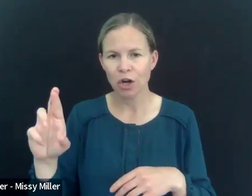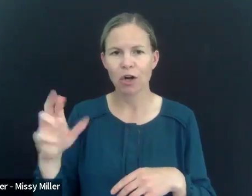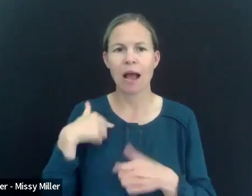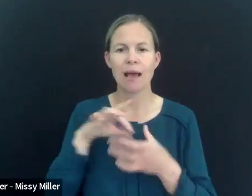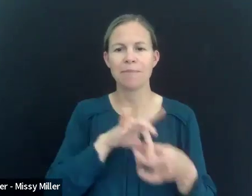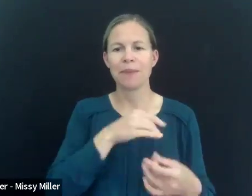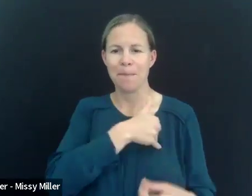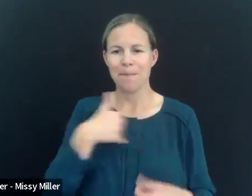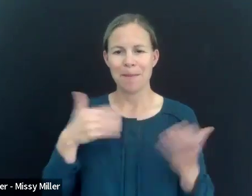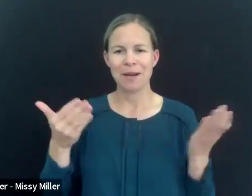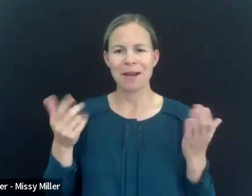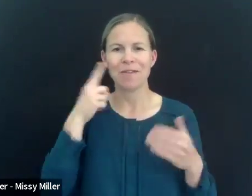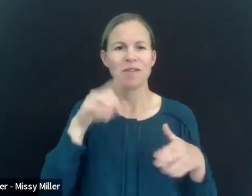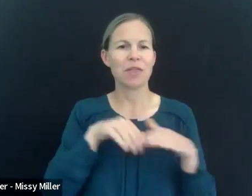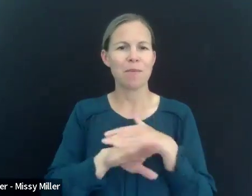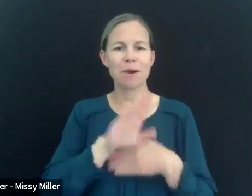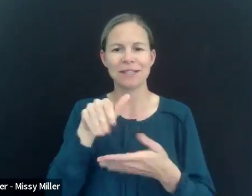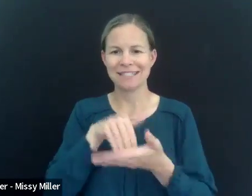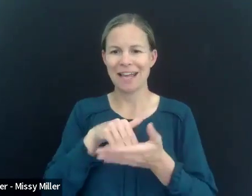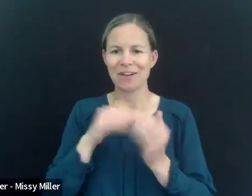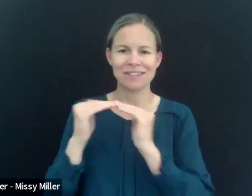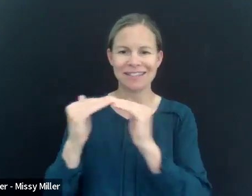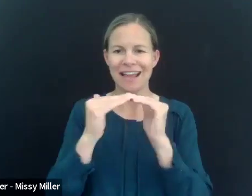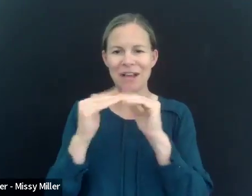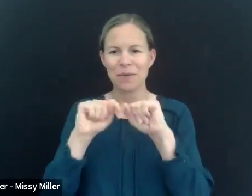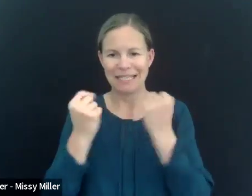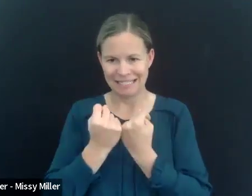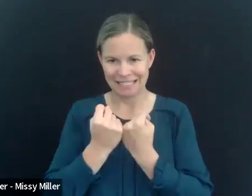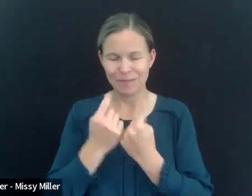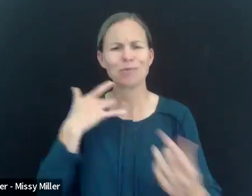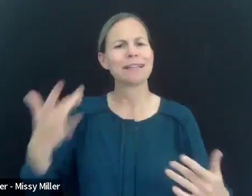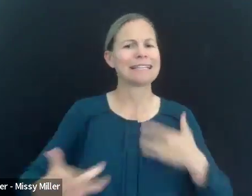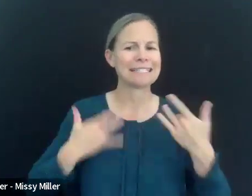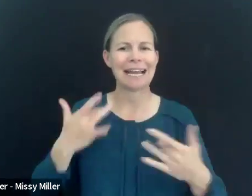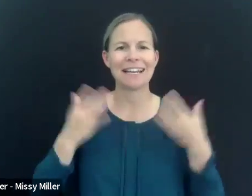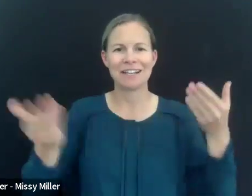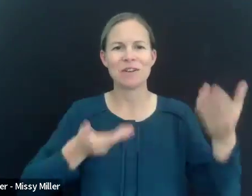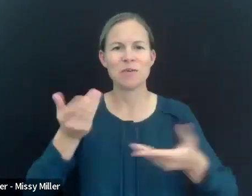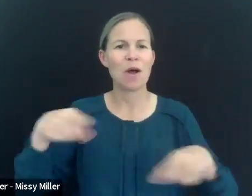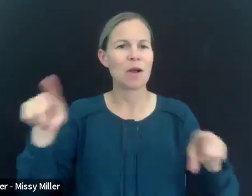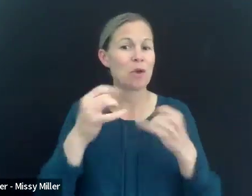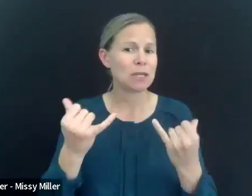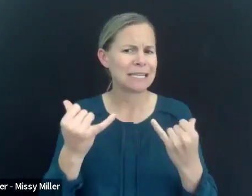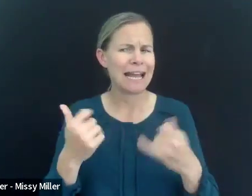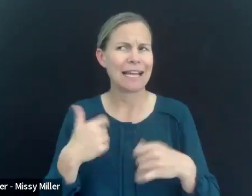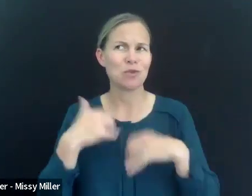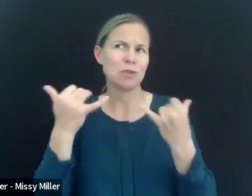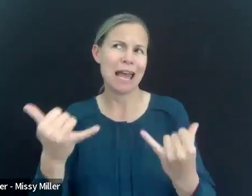Center Equity team. So excited to welcome you to day 4